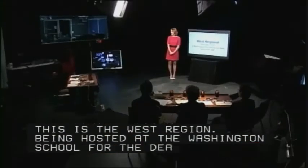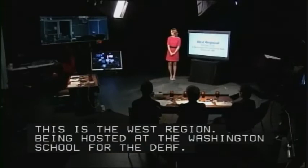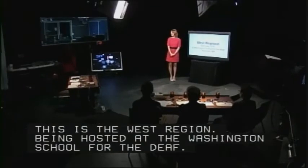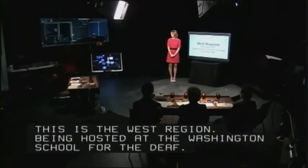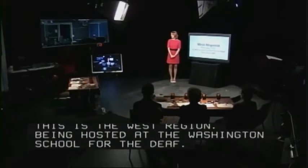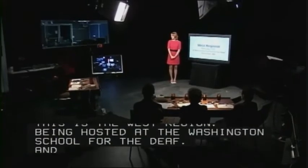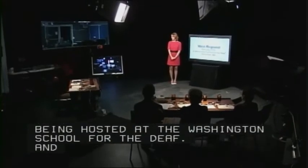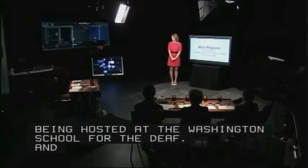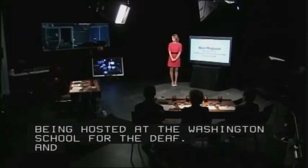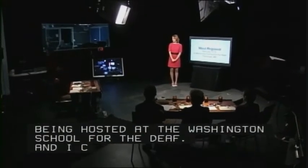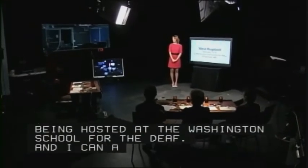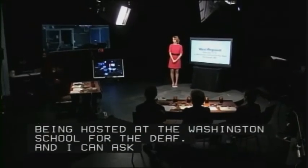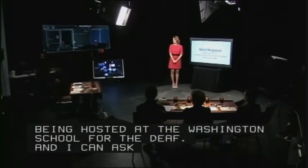please.